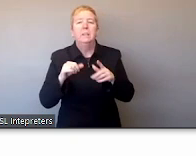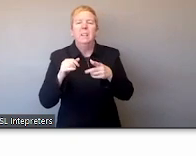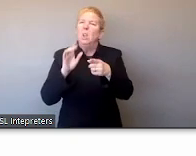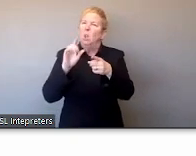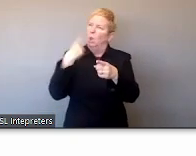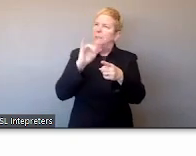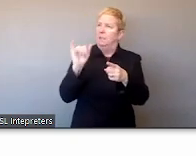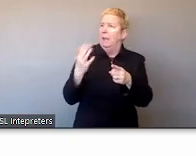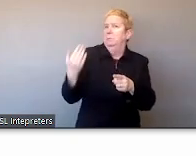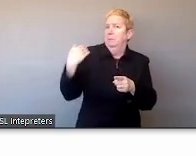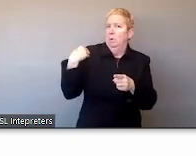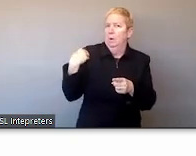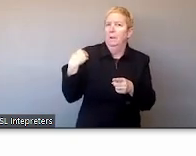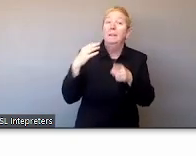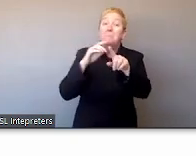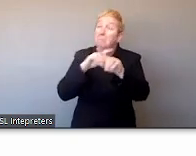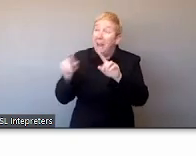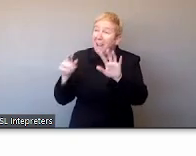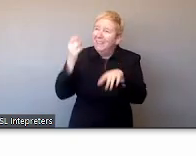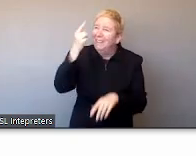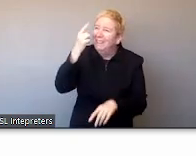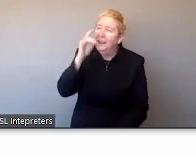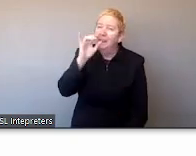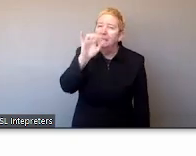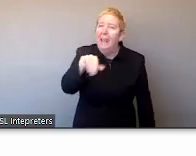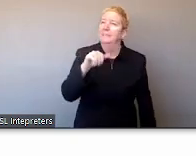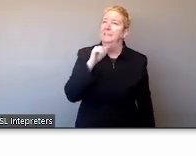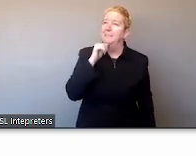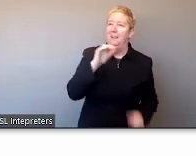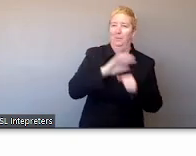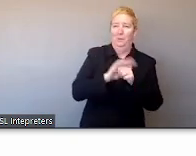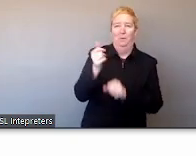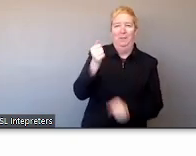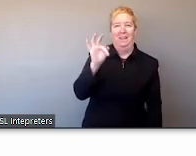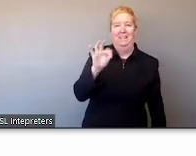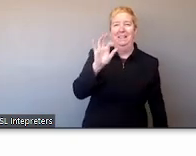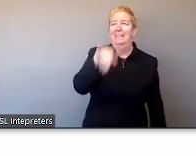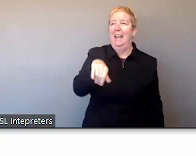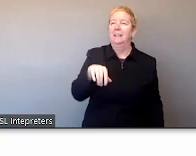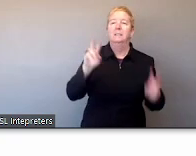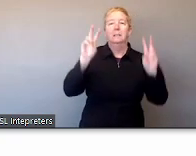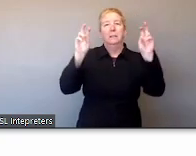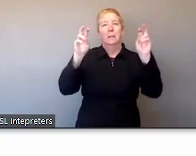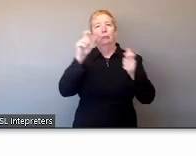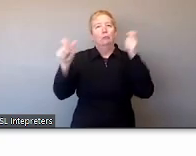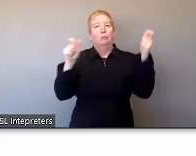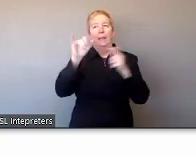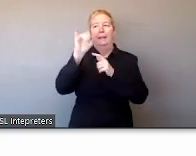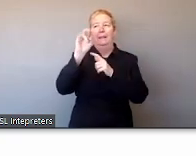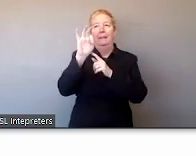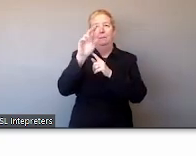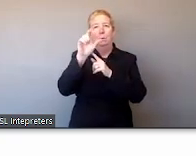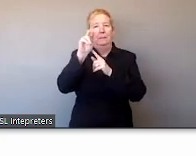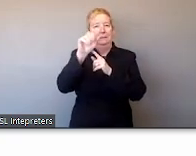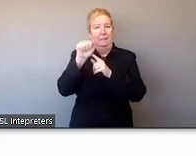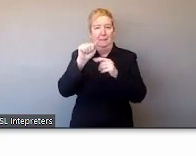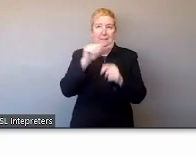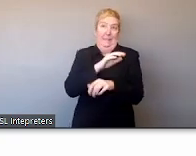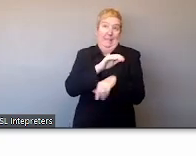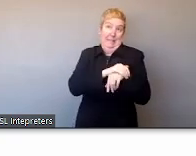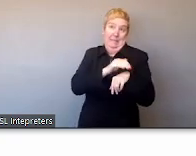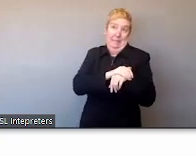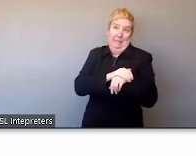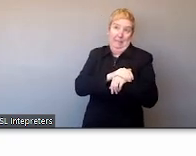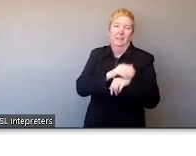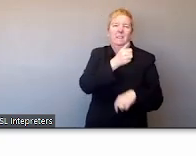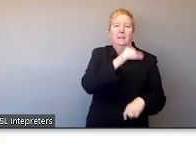is not COVID-19. This is the great influenza in England in 1918 to 1919. And you